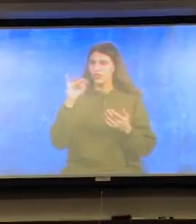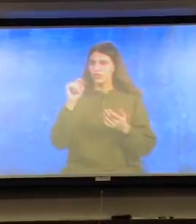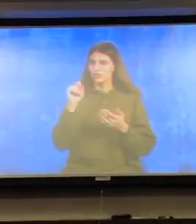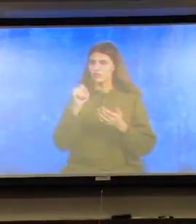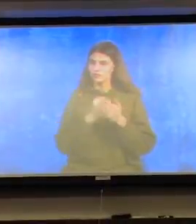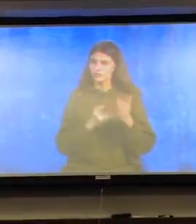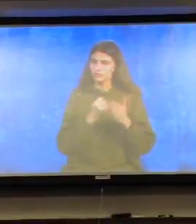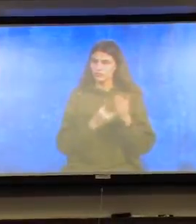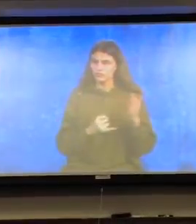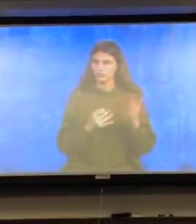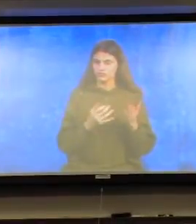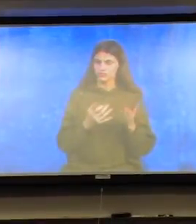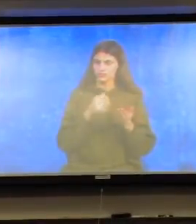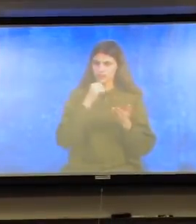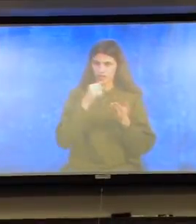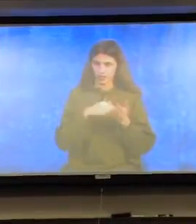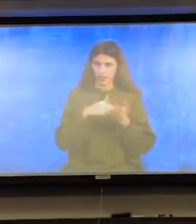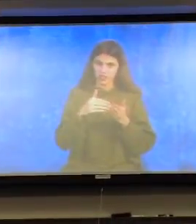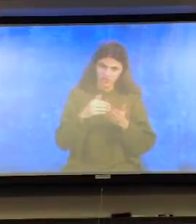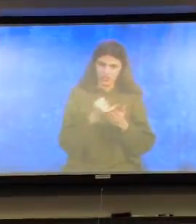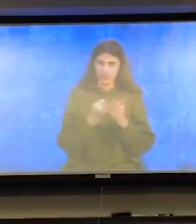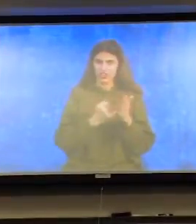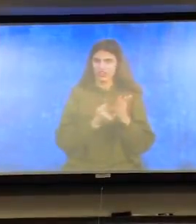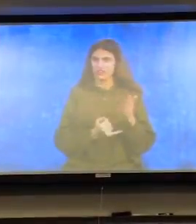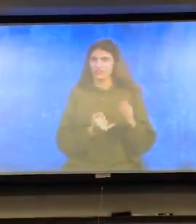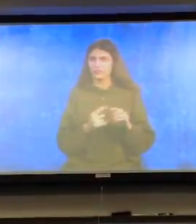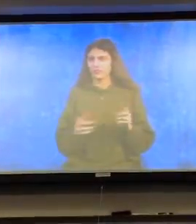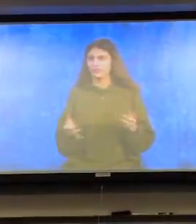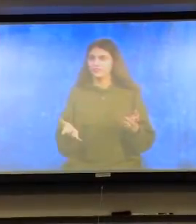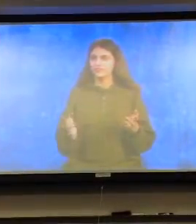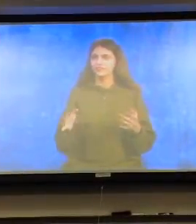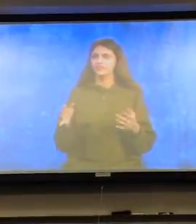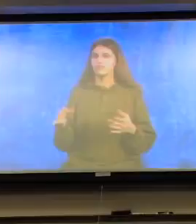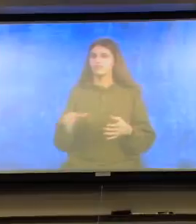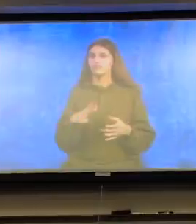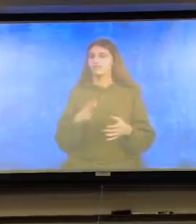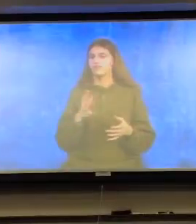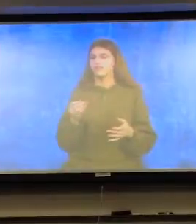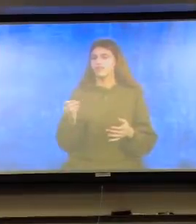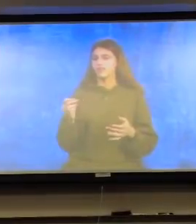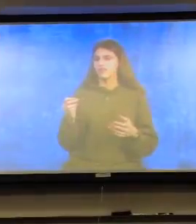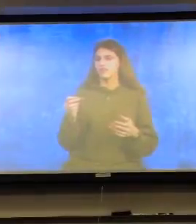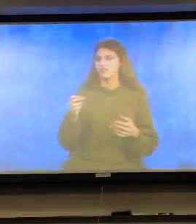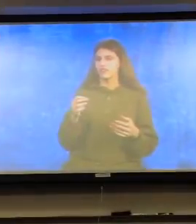Yeah, I like crafting. I don't do it often, but I like art.